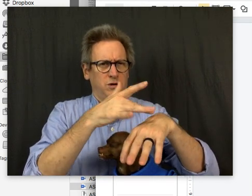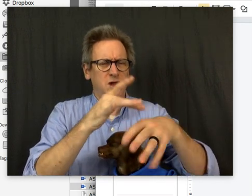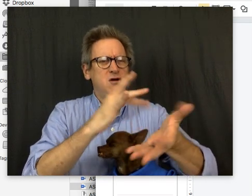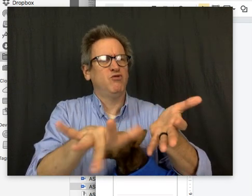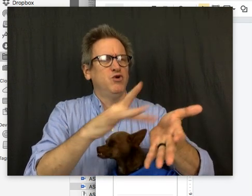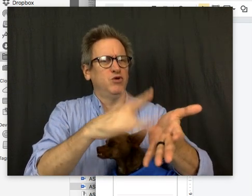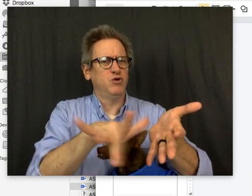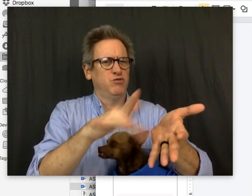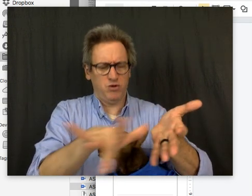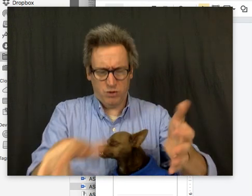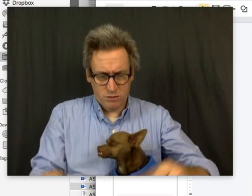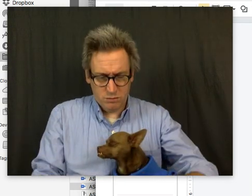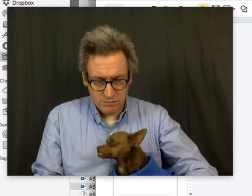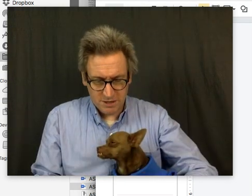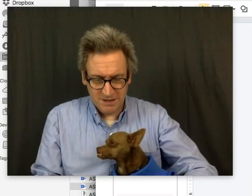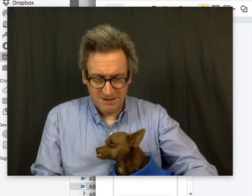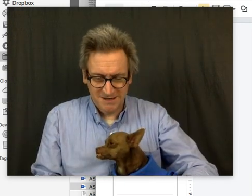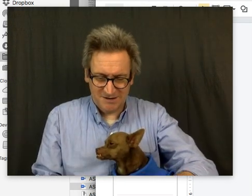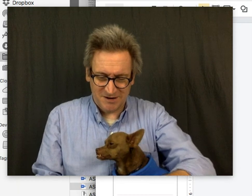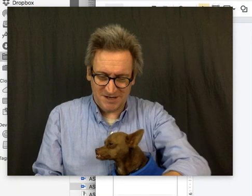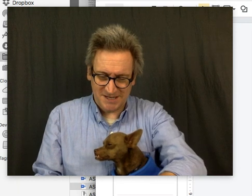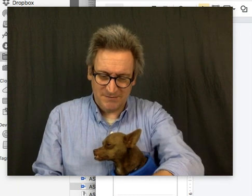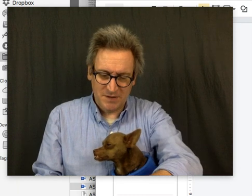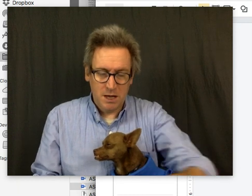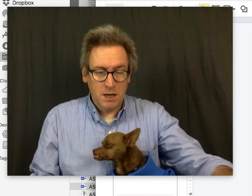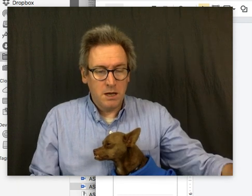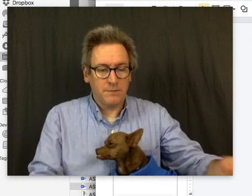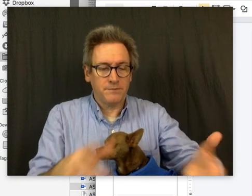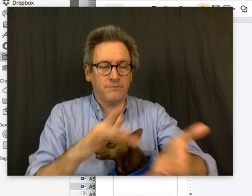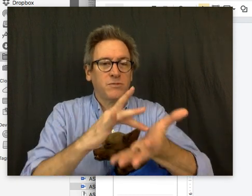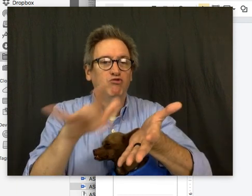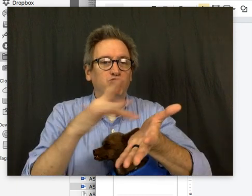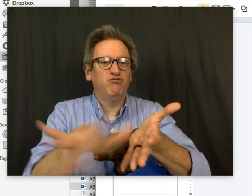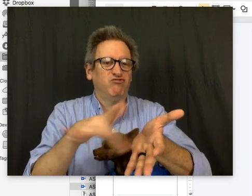Rude. Yeah, rude, rude. It's hard to see.